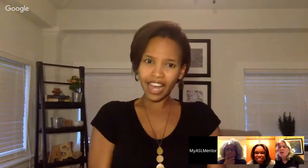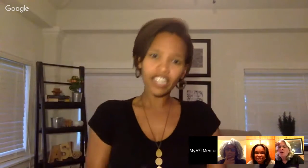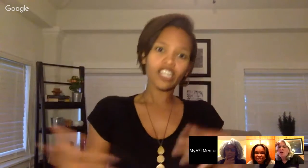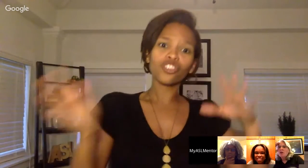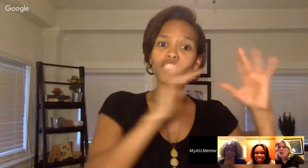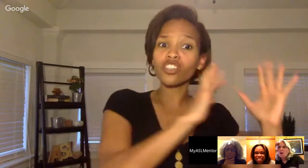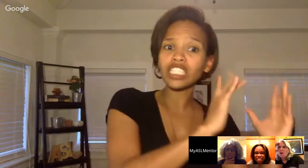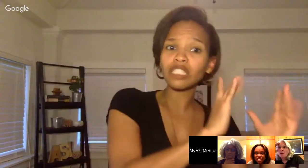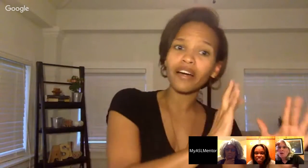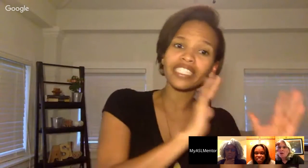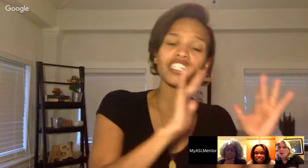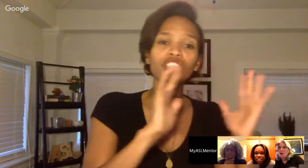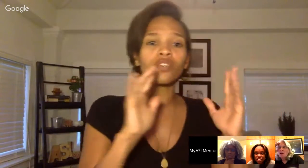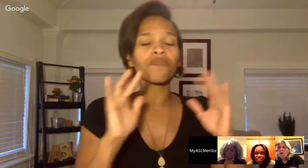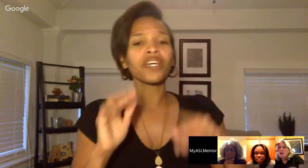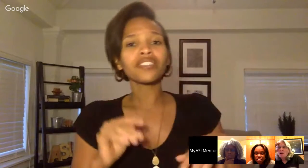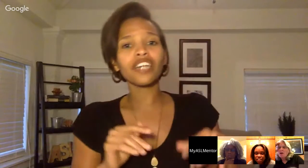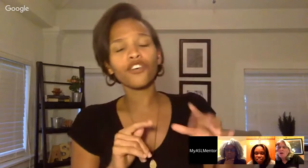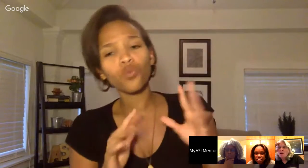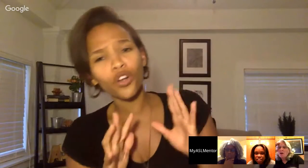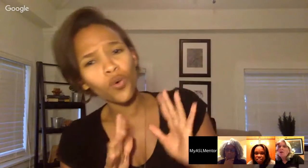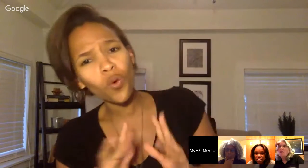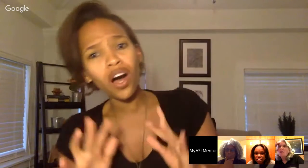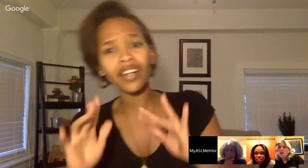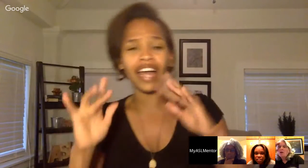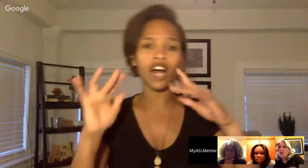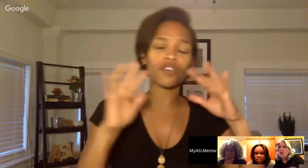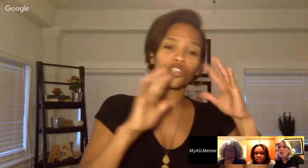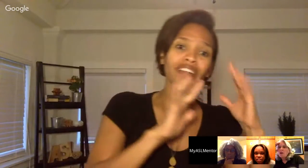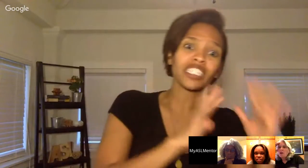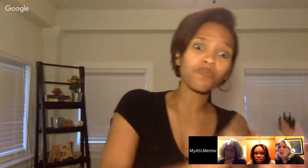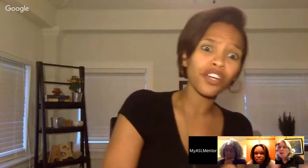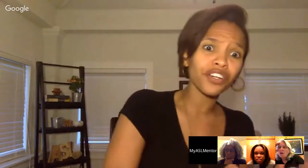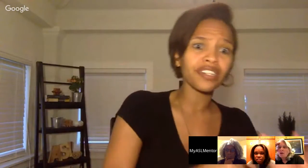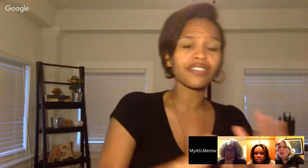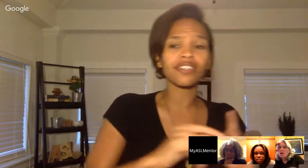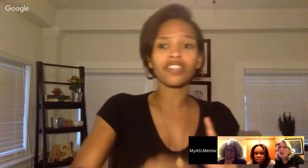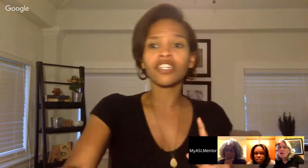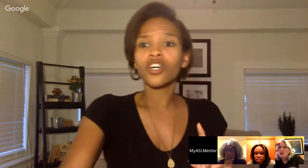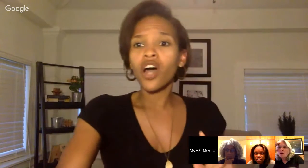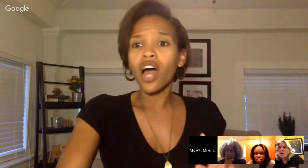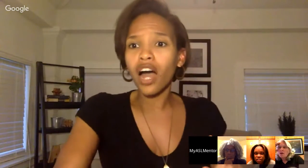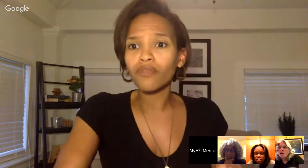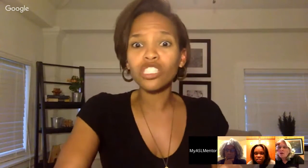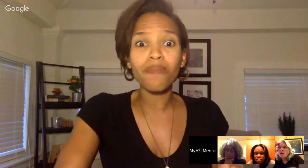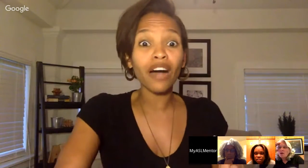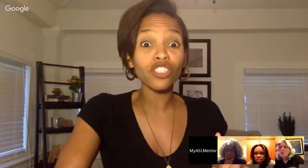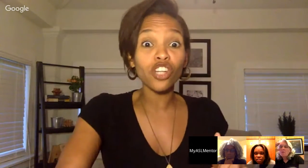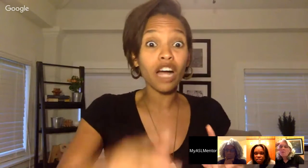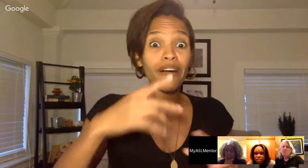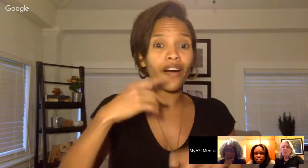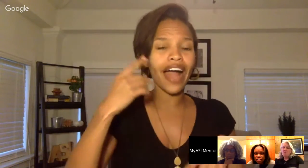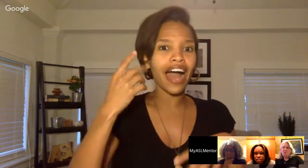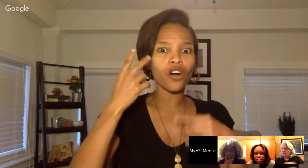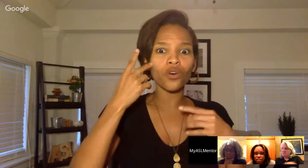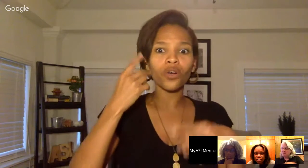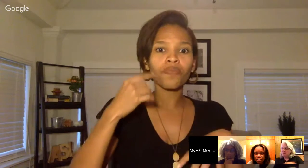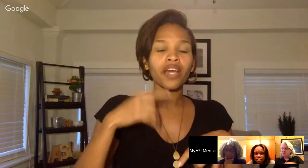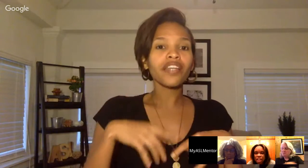at? She just talks about teaching Deafhood 101 and how it was a great experience. And she's about to talk about how